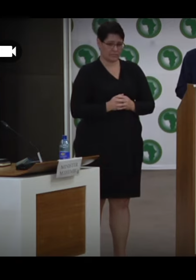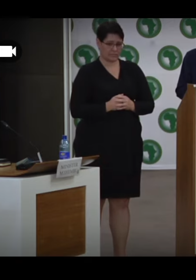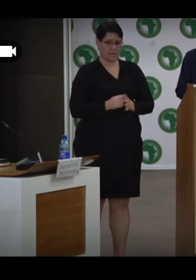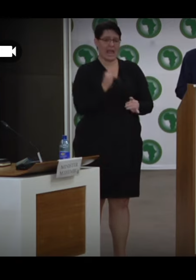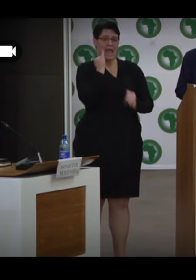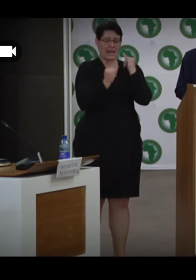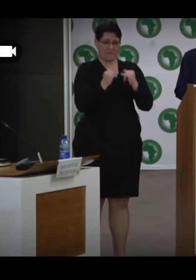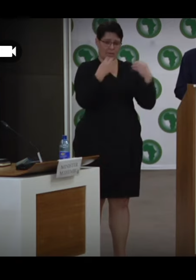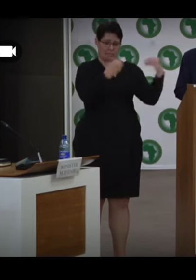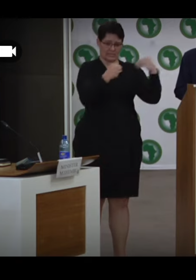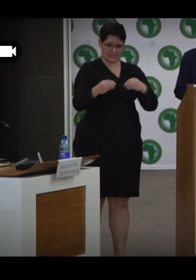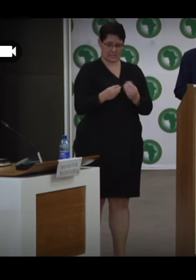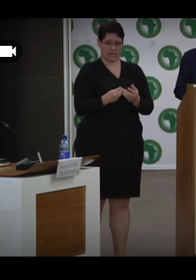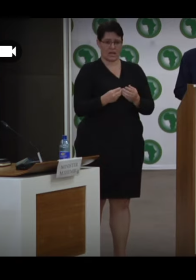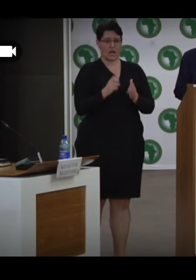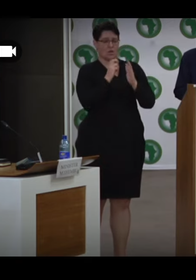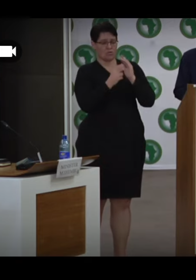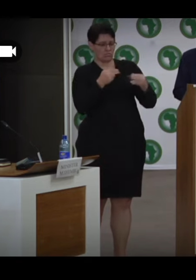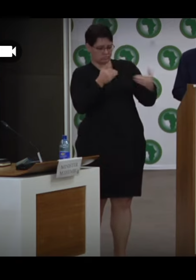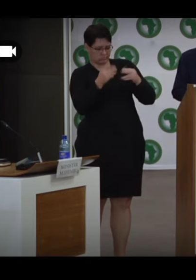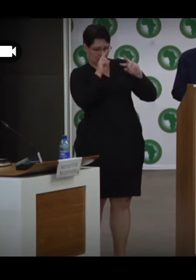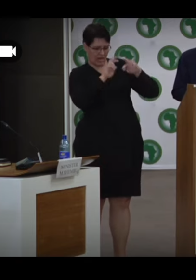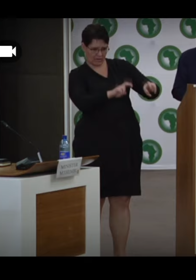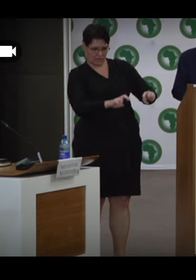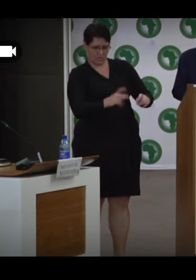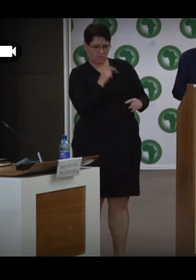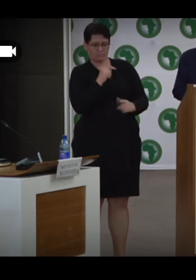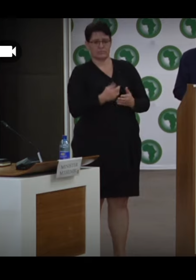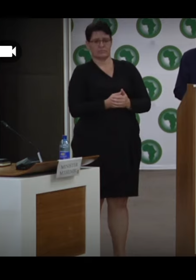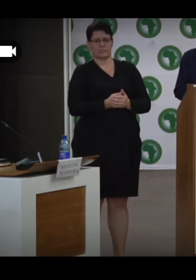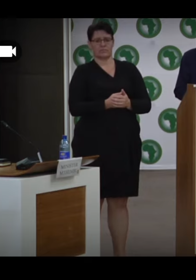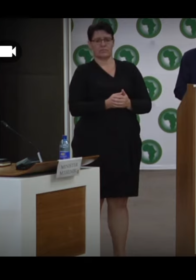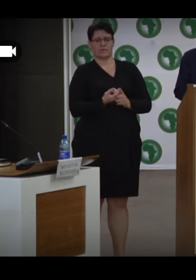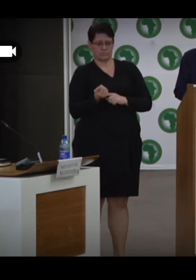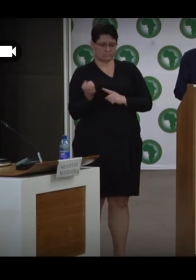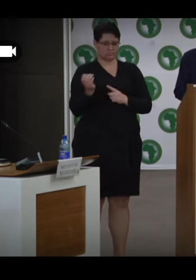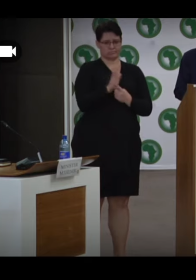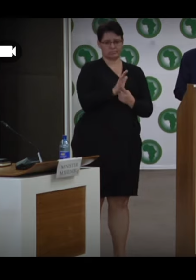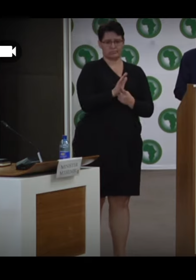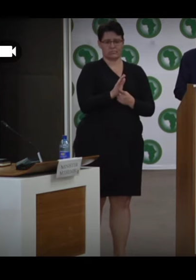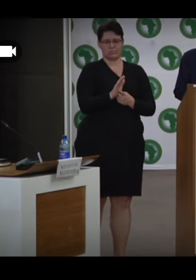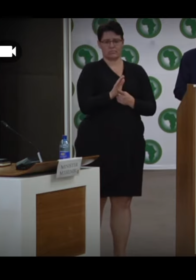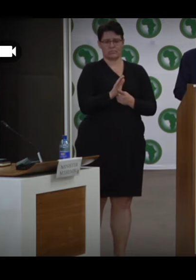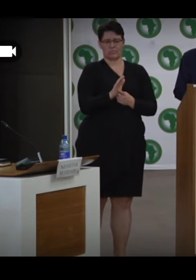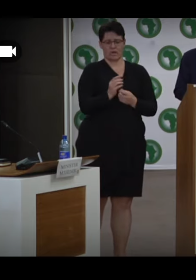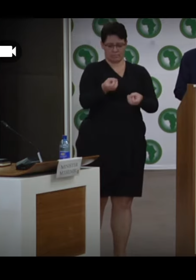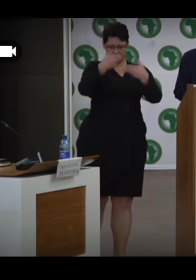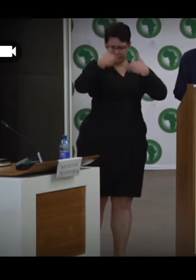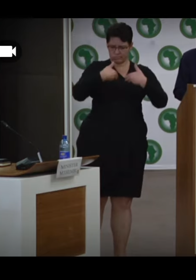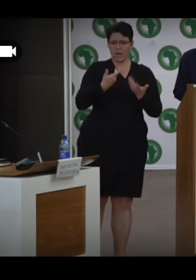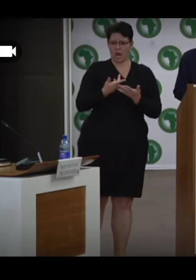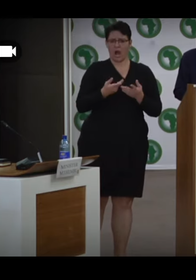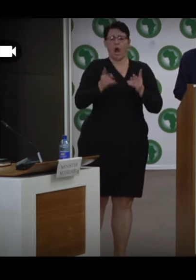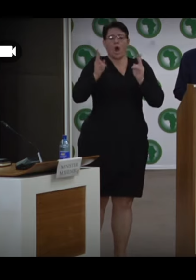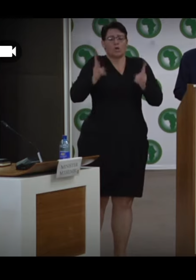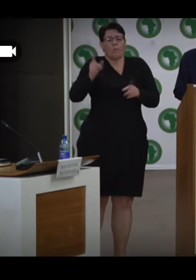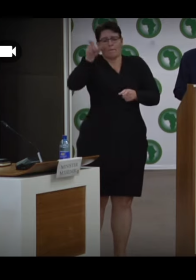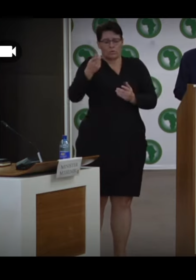The 11 firms that the regulators are investigating has been brought to the attention of the authorities by